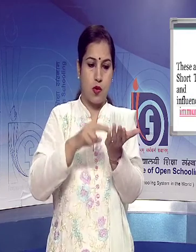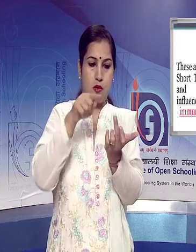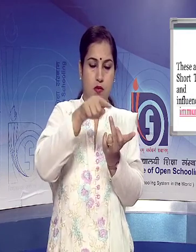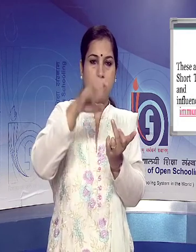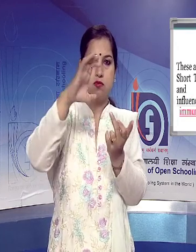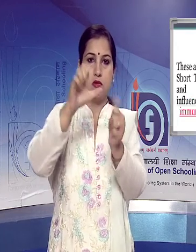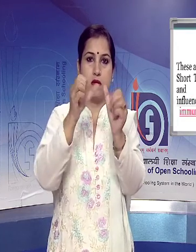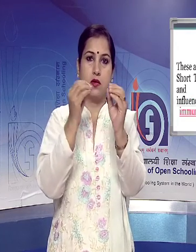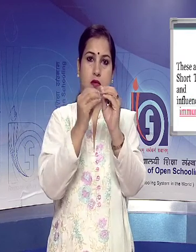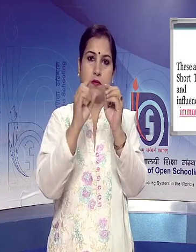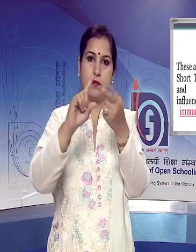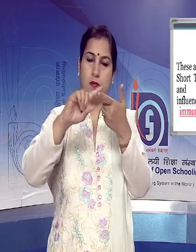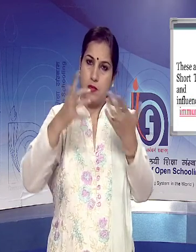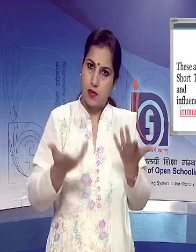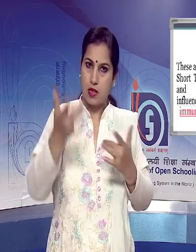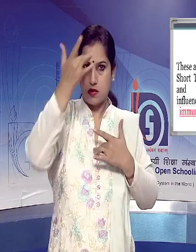These are usually short-term